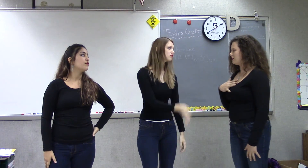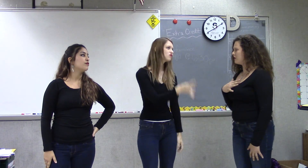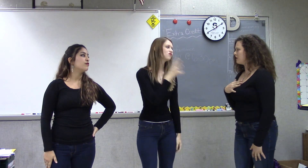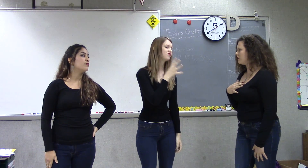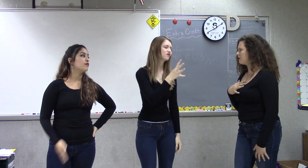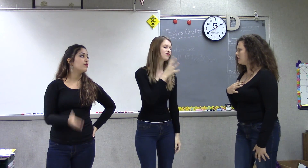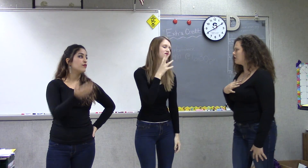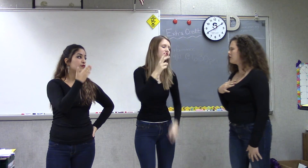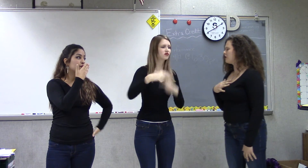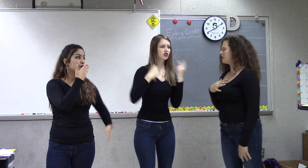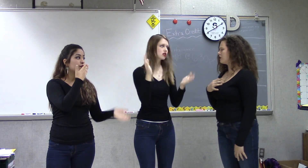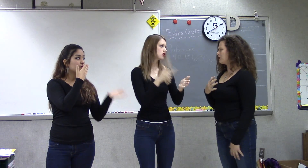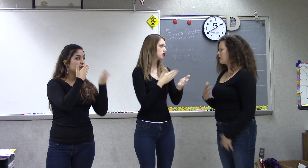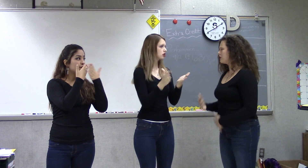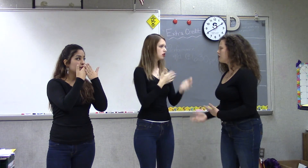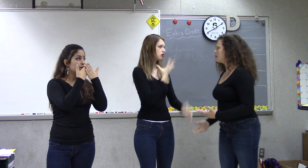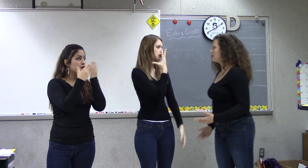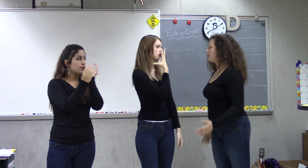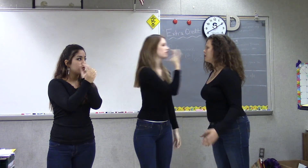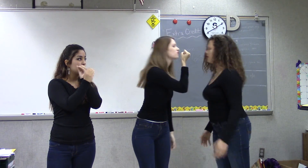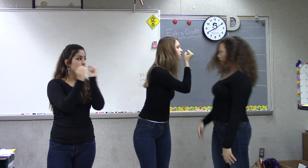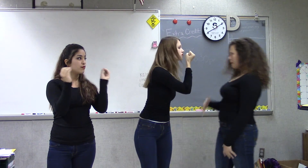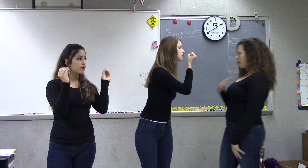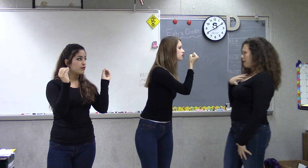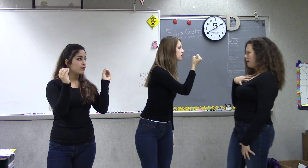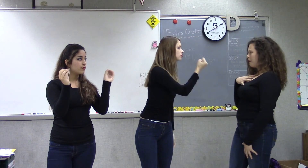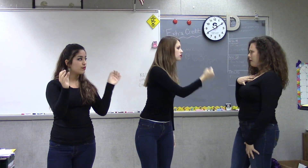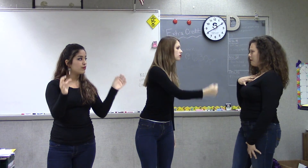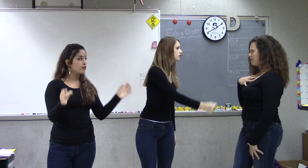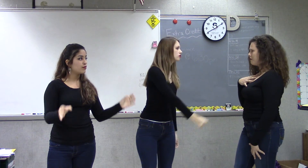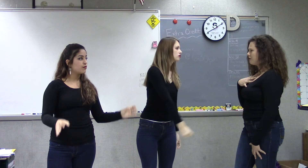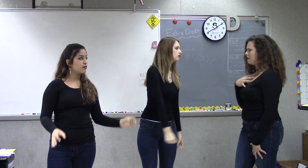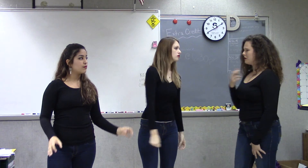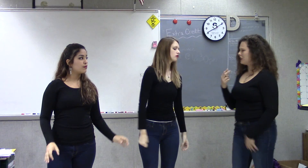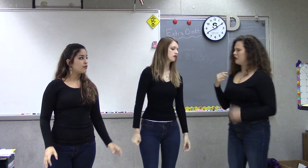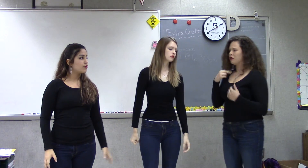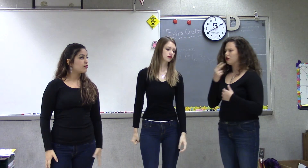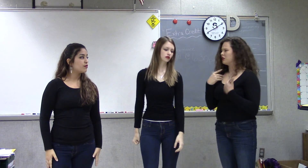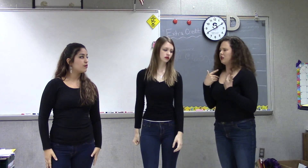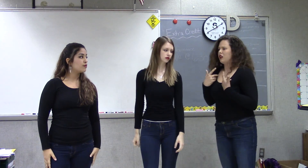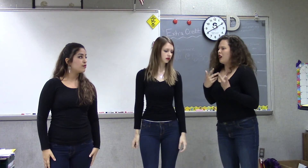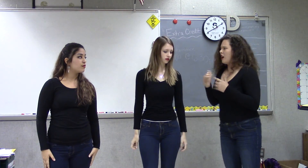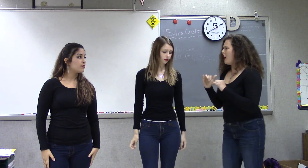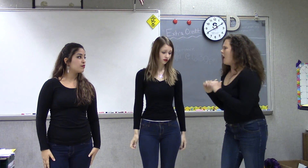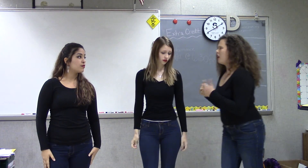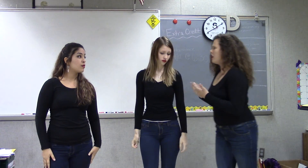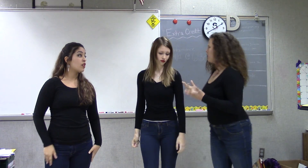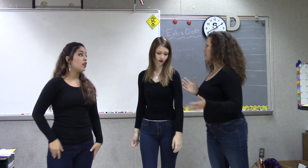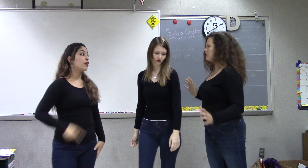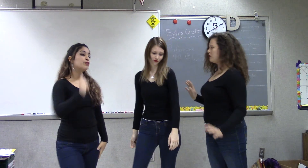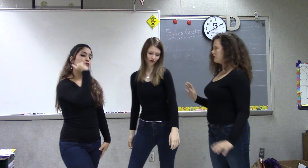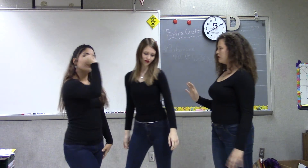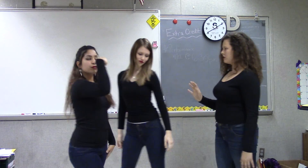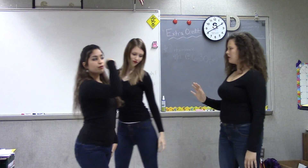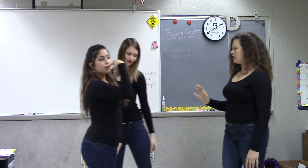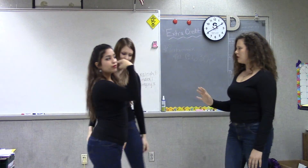No more talking, singing, zip. But without my voice, how can I... You'll have your looks.